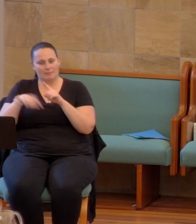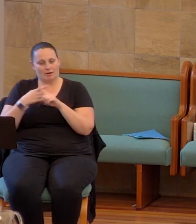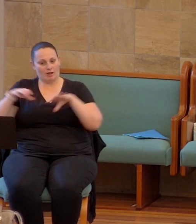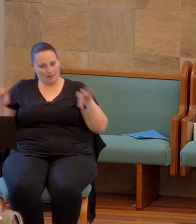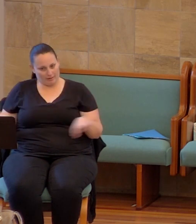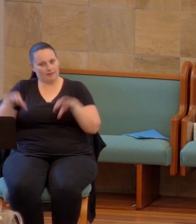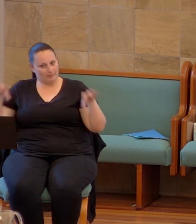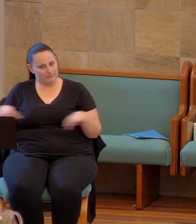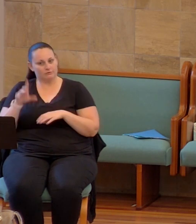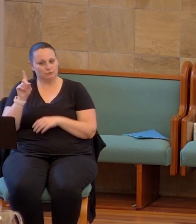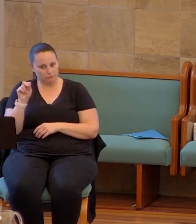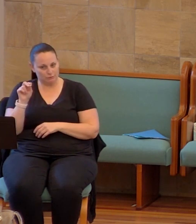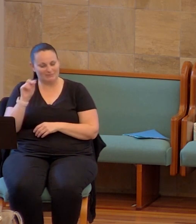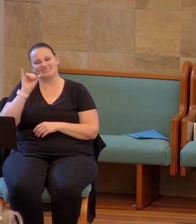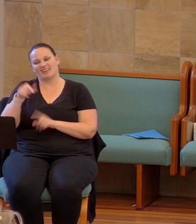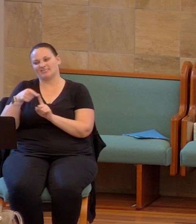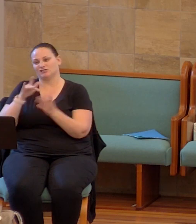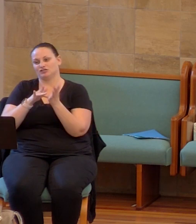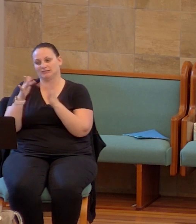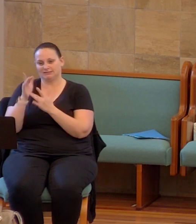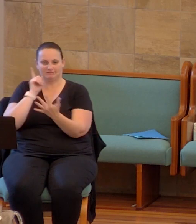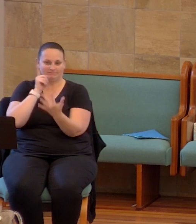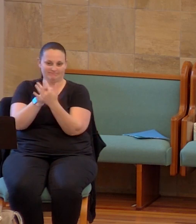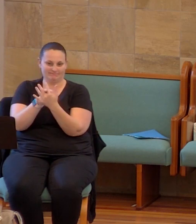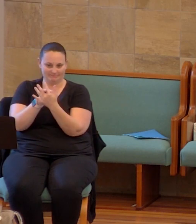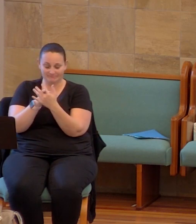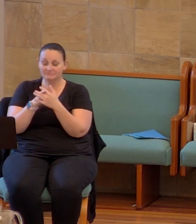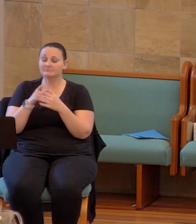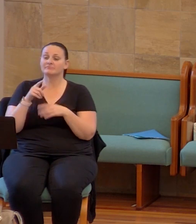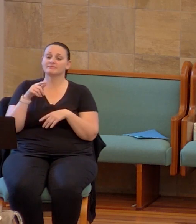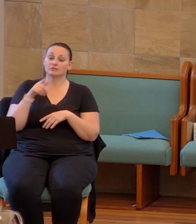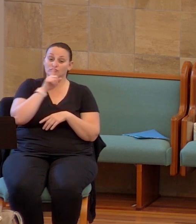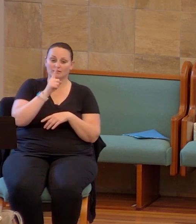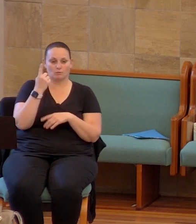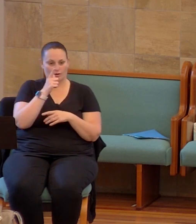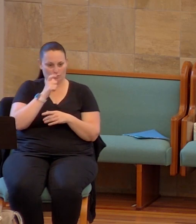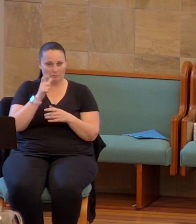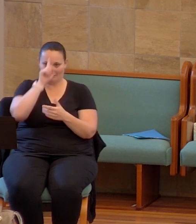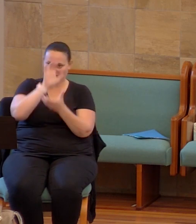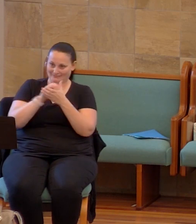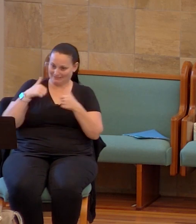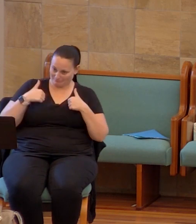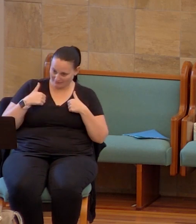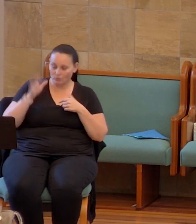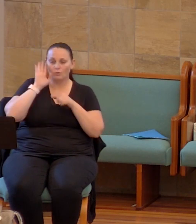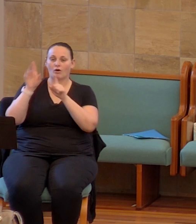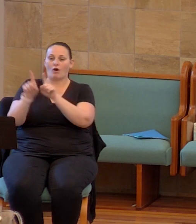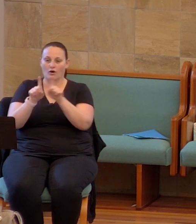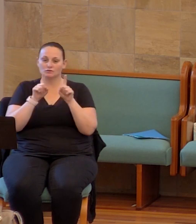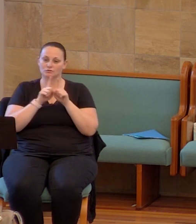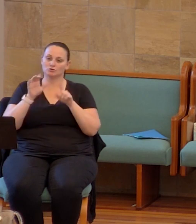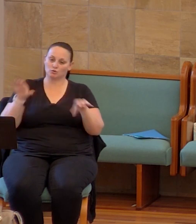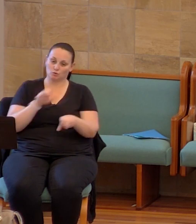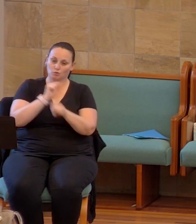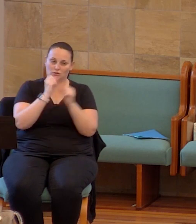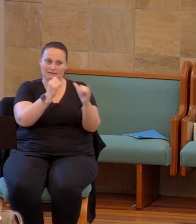do. That's where Jesus is driving. Very truly, I tell you, the one who believes in me will also do the works that